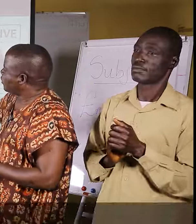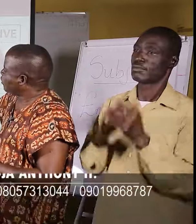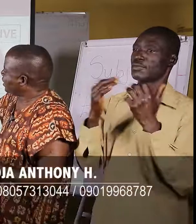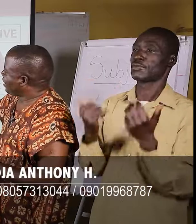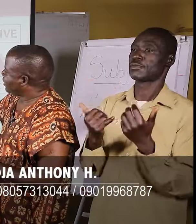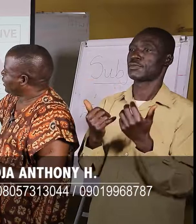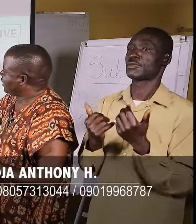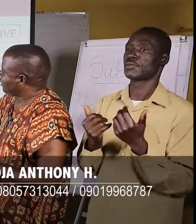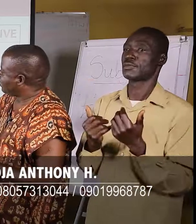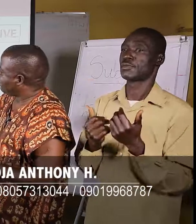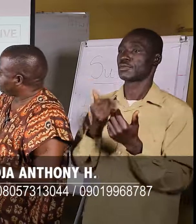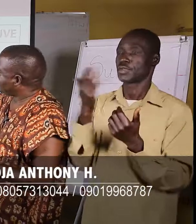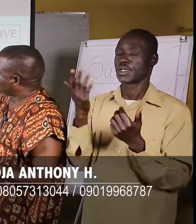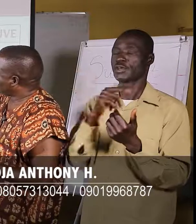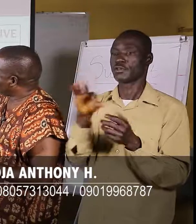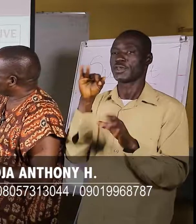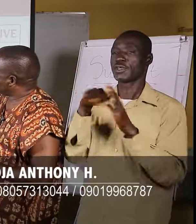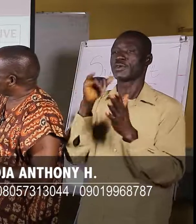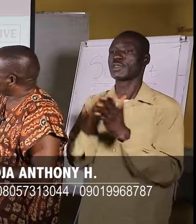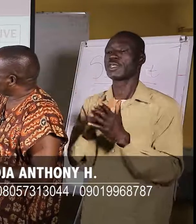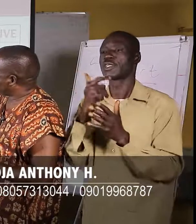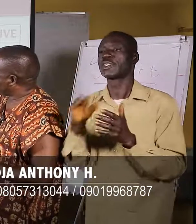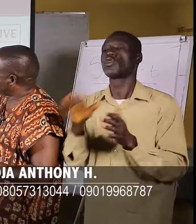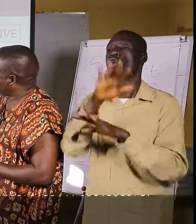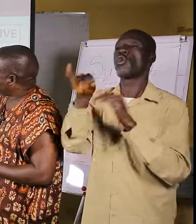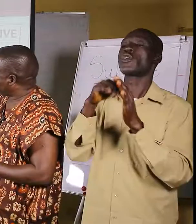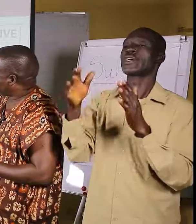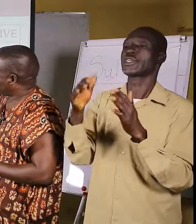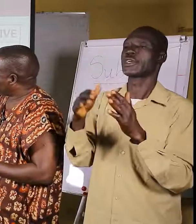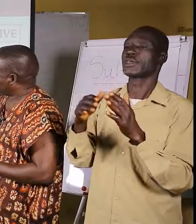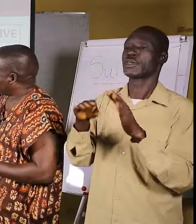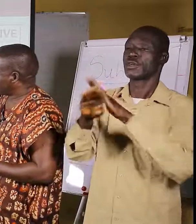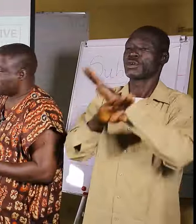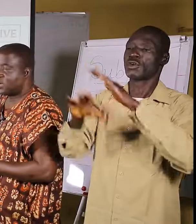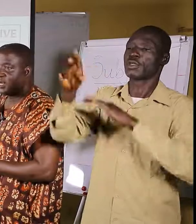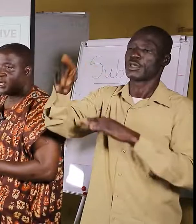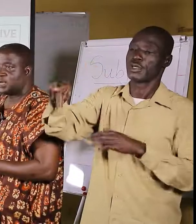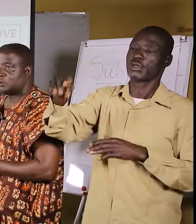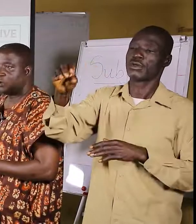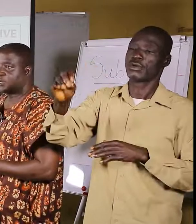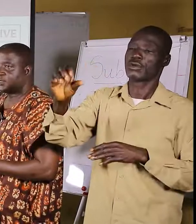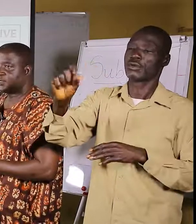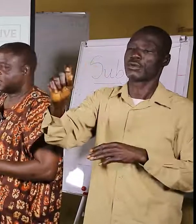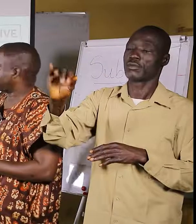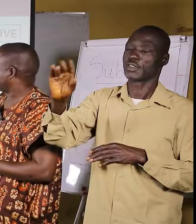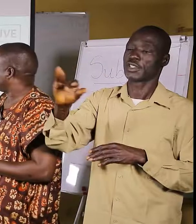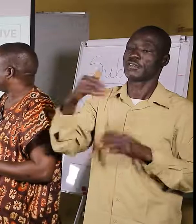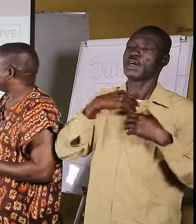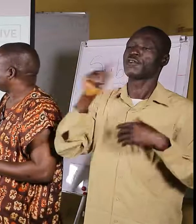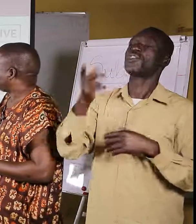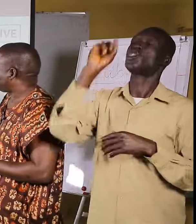Now, on the one hand there, you find that all the items under positive have only 1